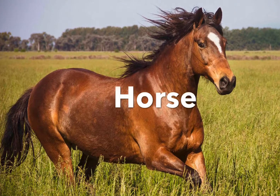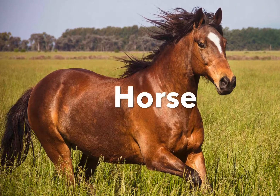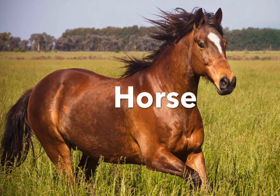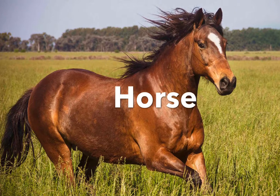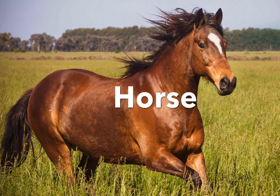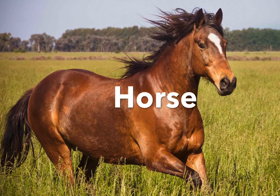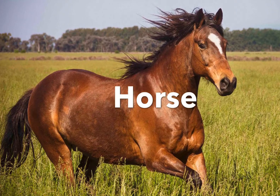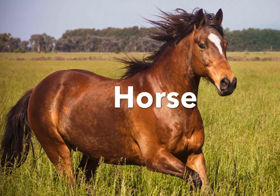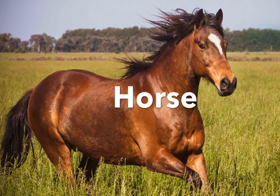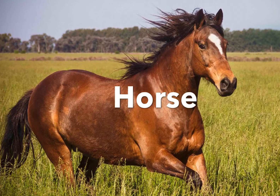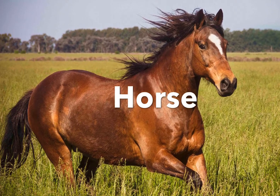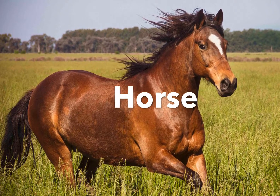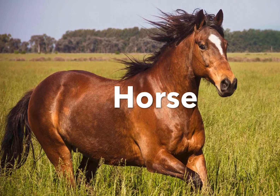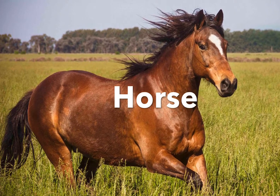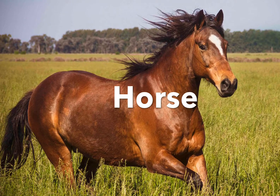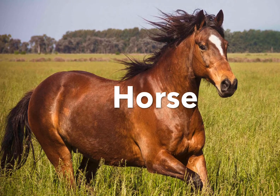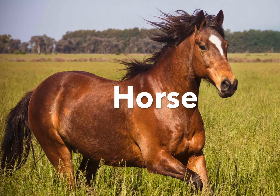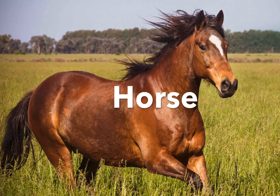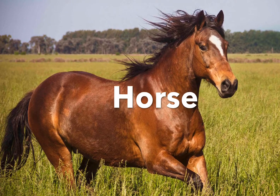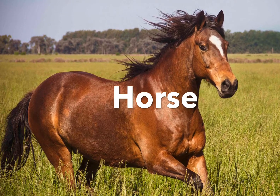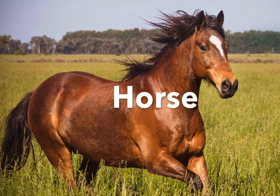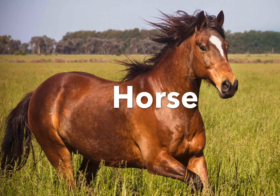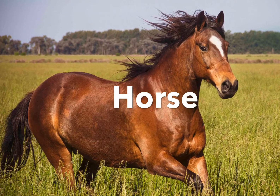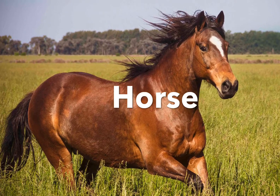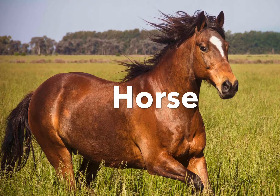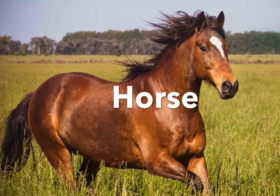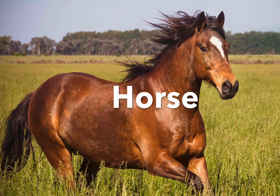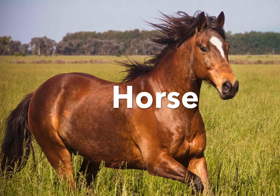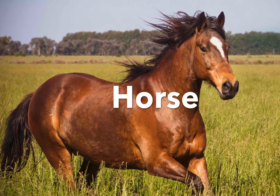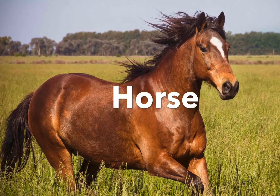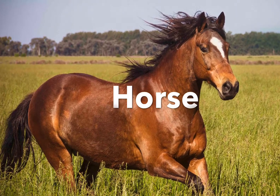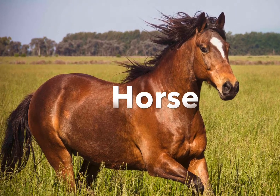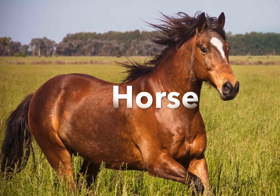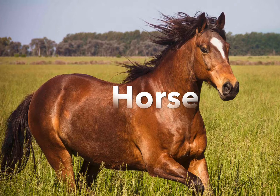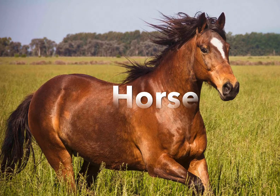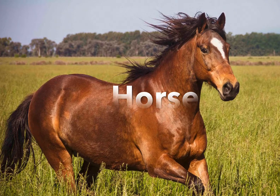Horse. I hear a horse.